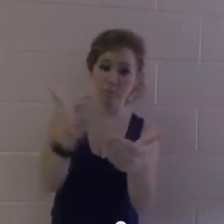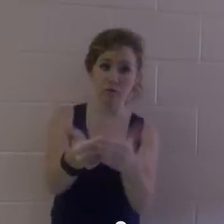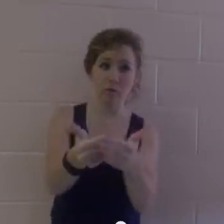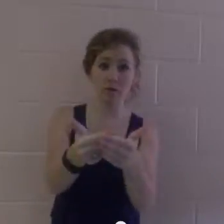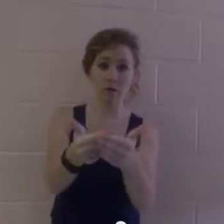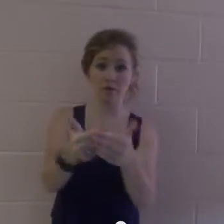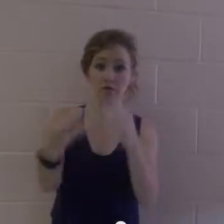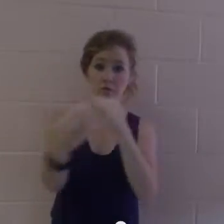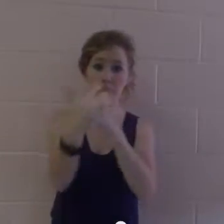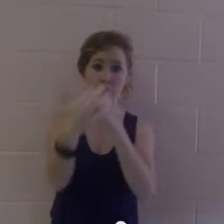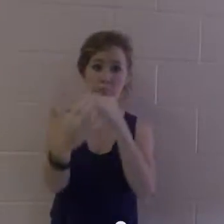Finally,